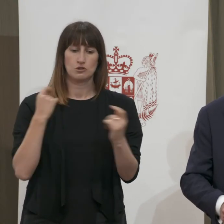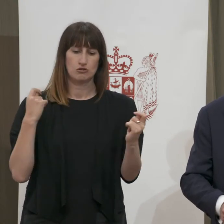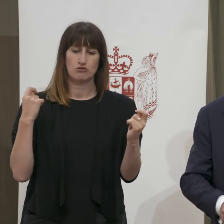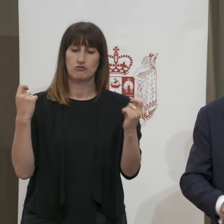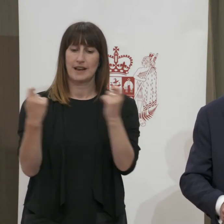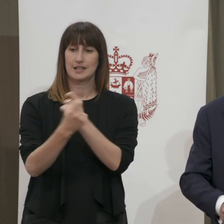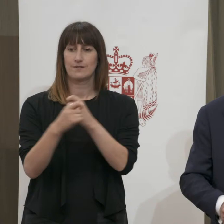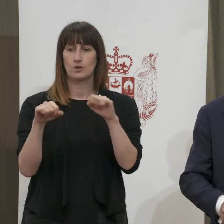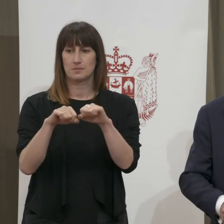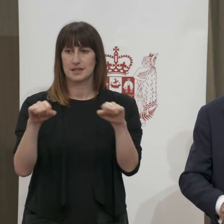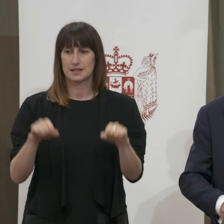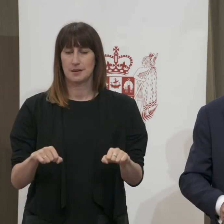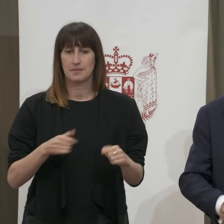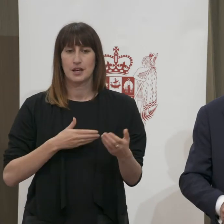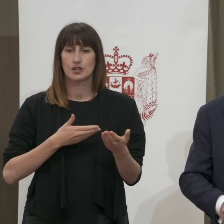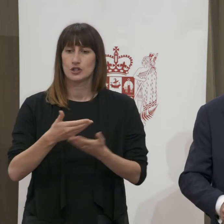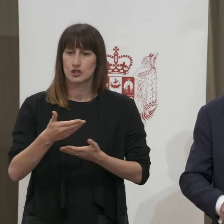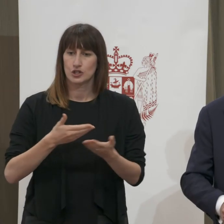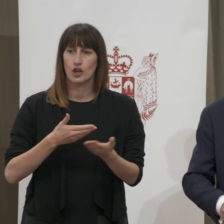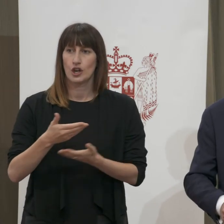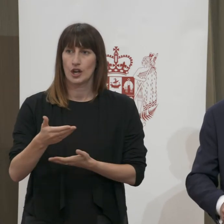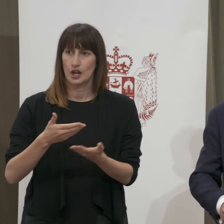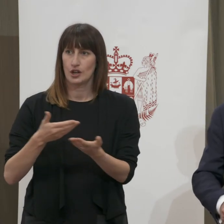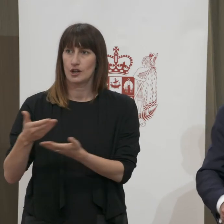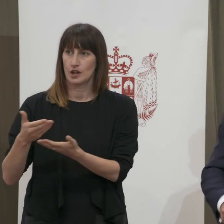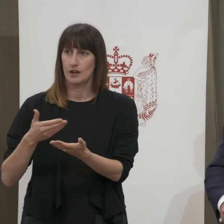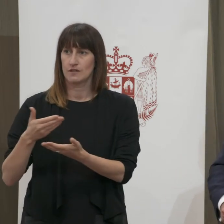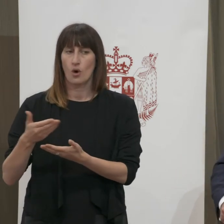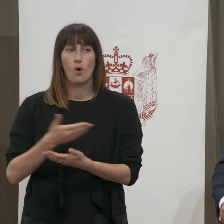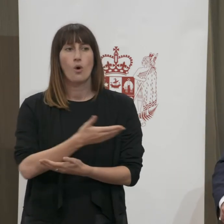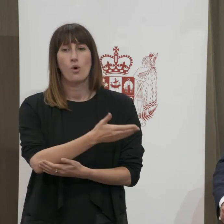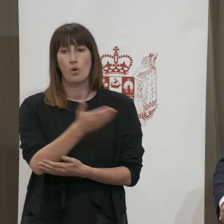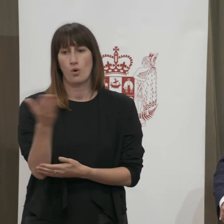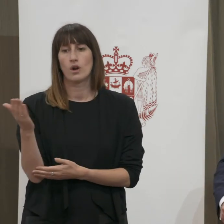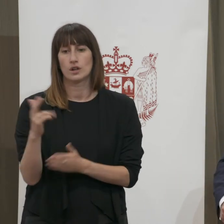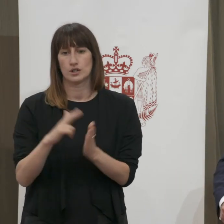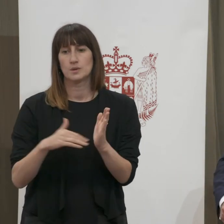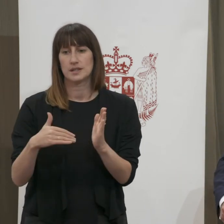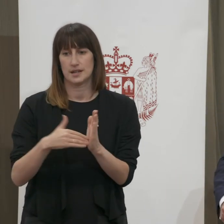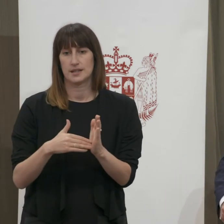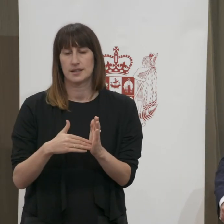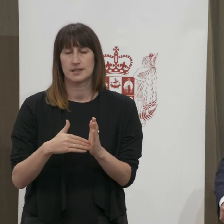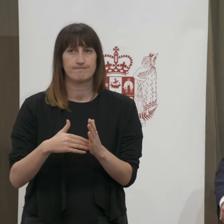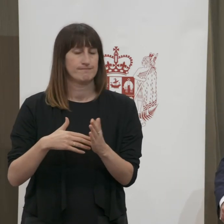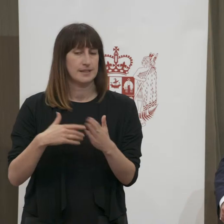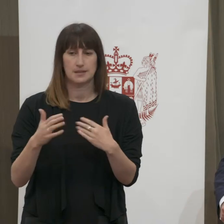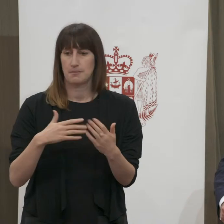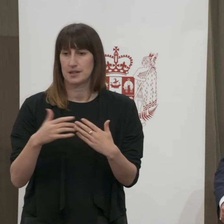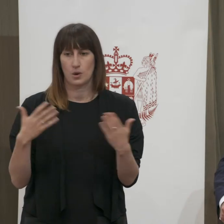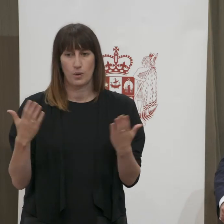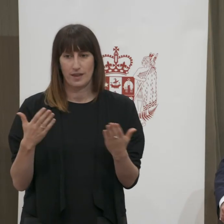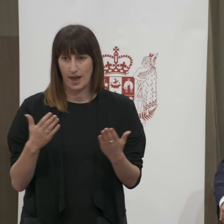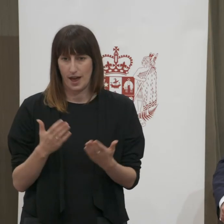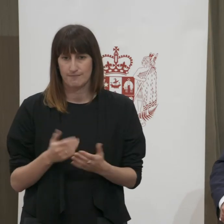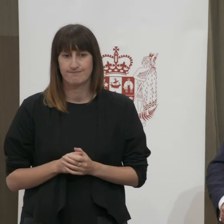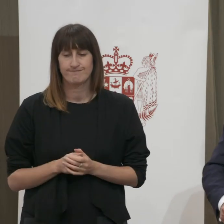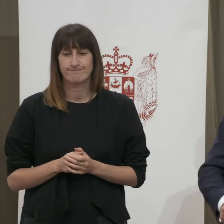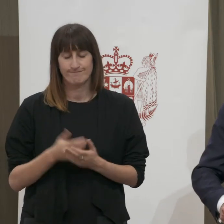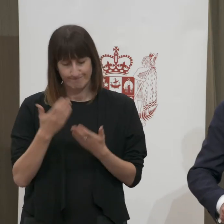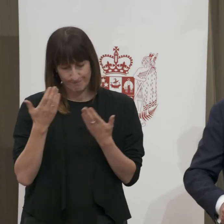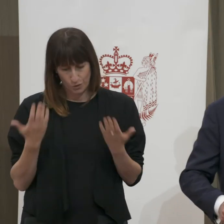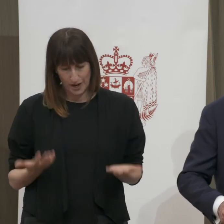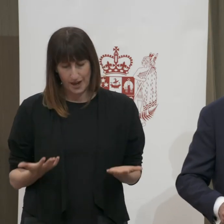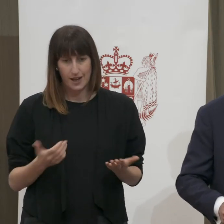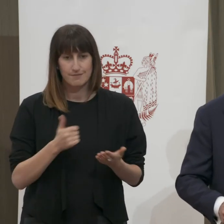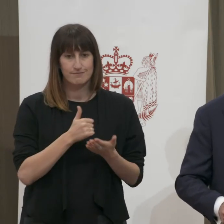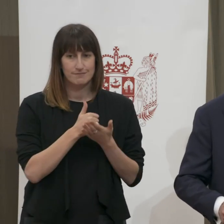system that serves the interests of all New Zealanders, wherever they are. Nō reira, tēnā